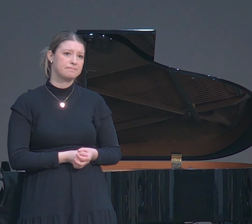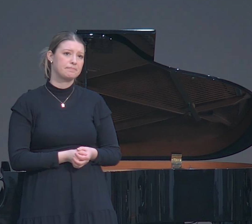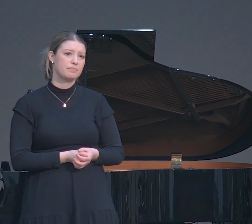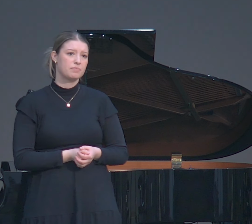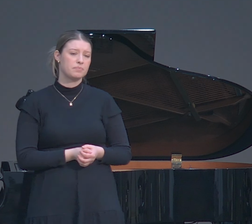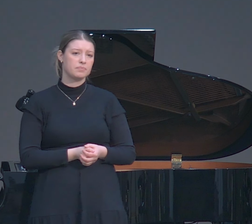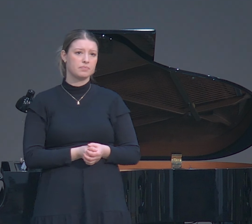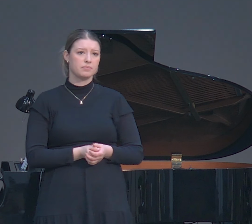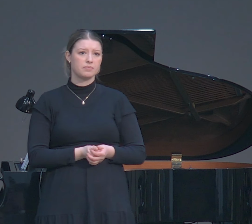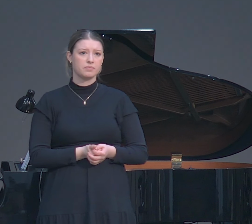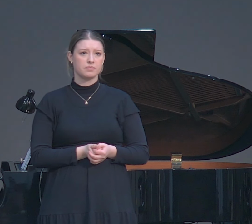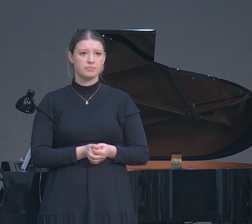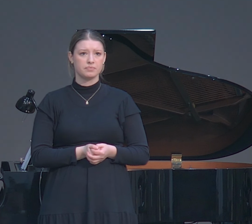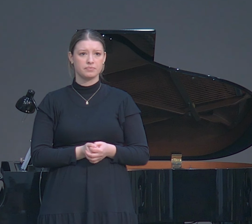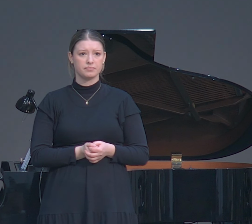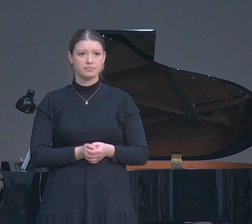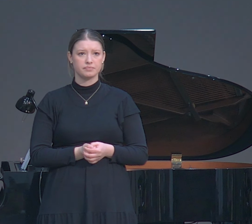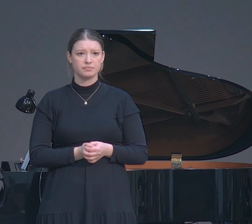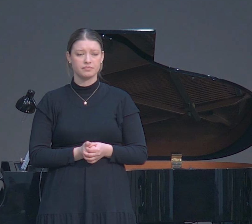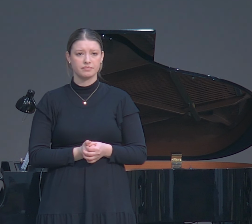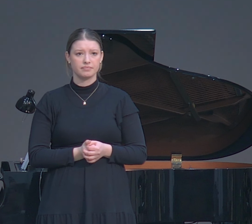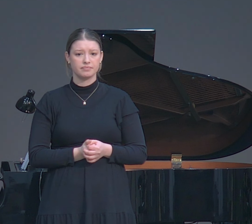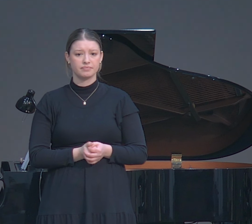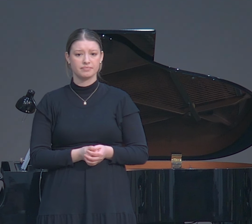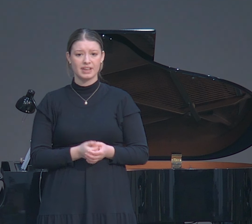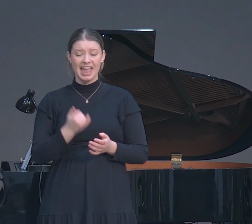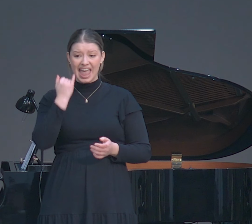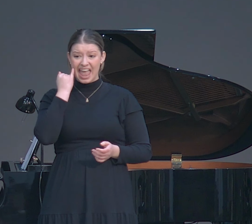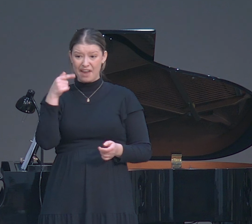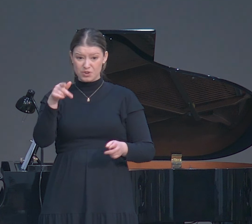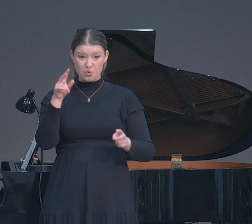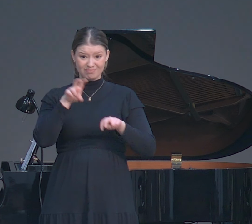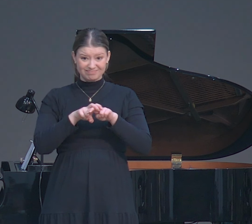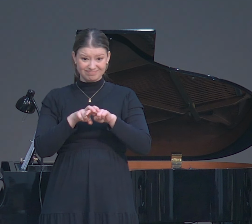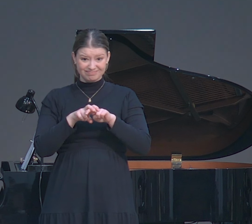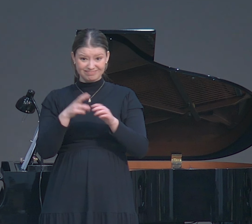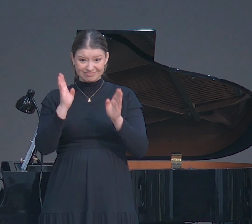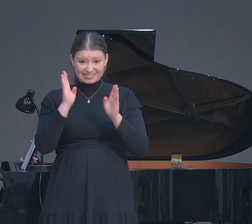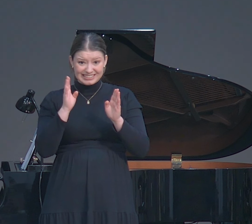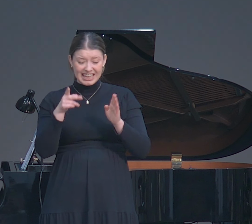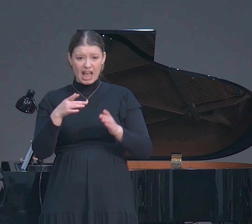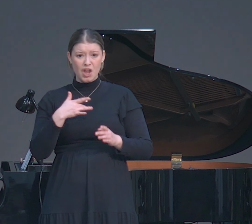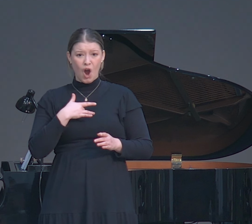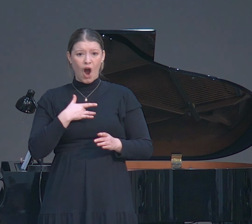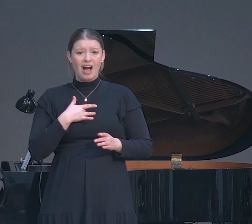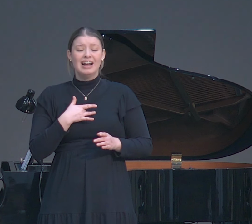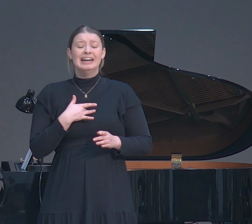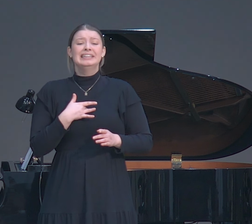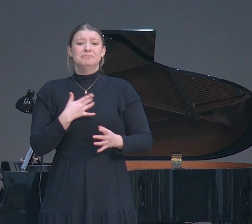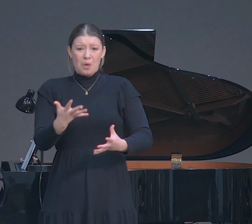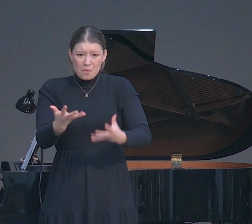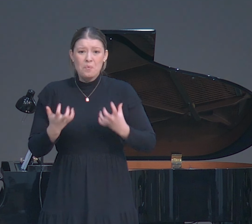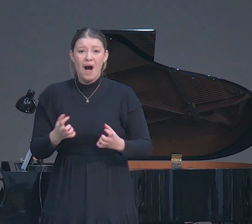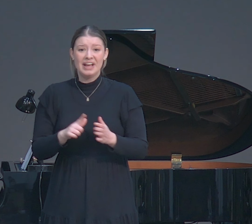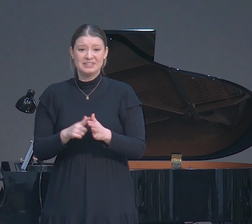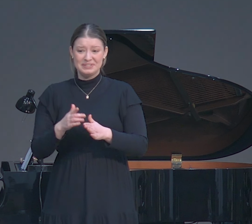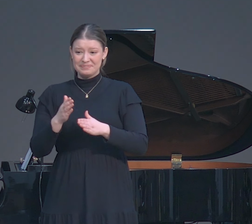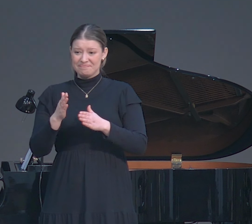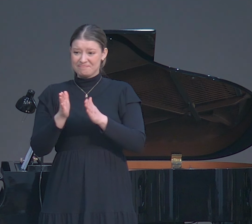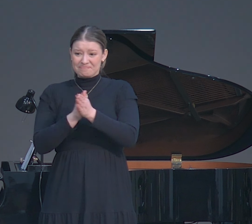Listen, friends, if your heart wants, if you're listening to this today and your heart wants to be on mission, if you want to spread the good